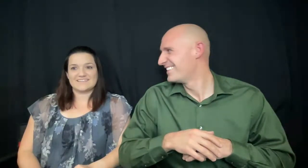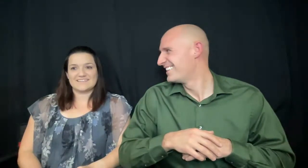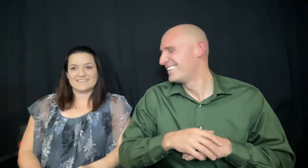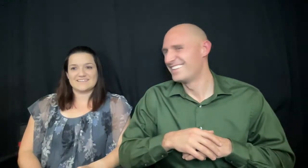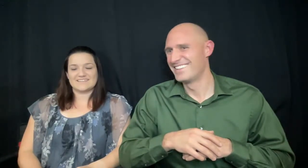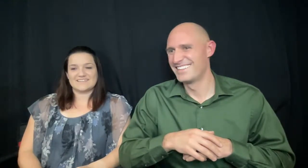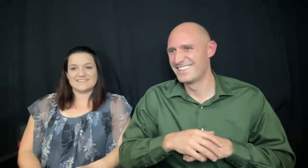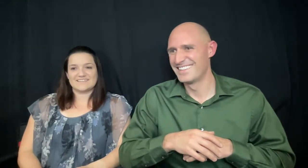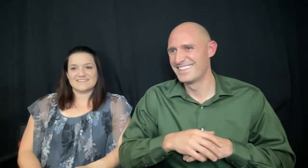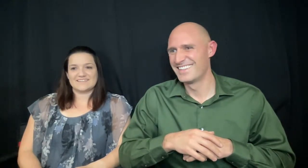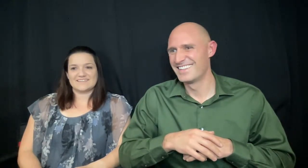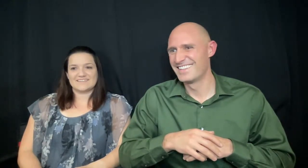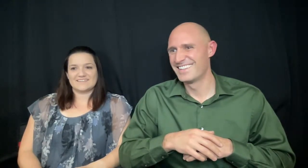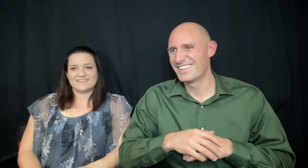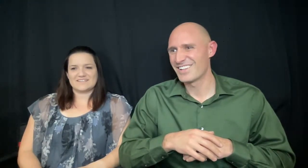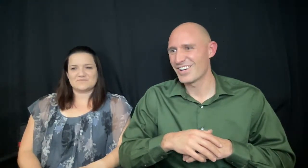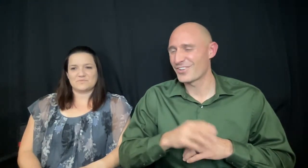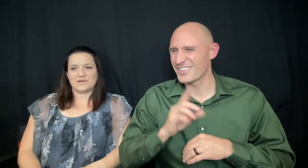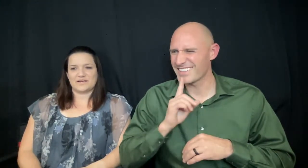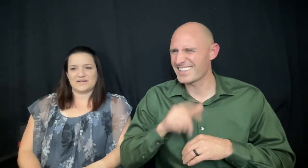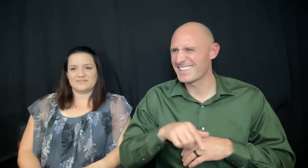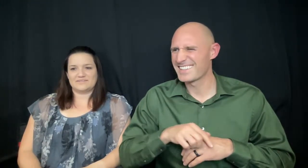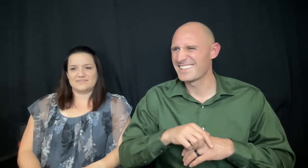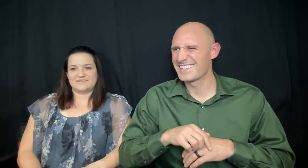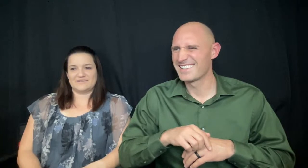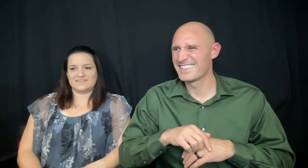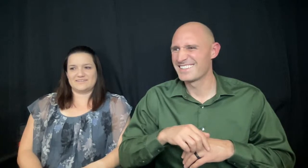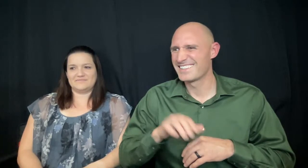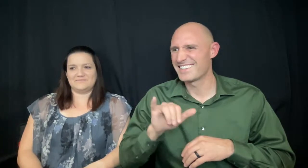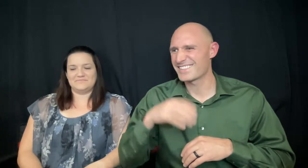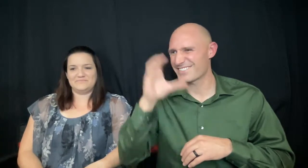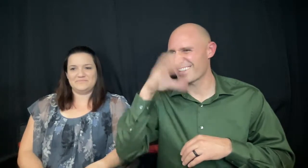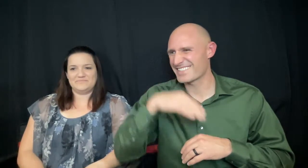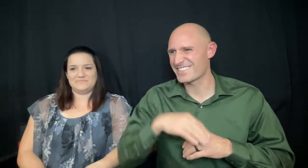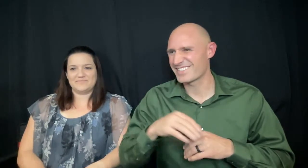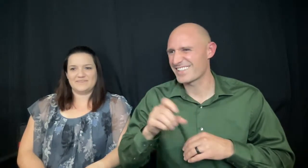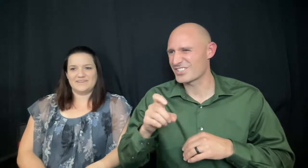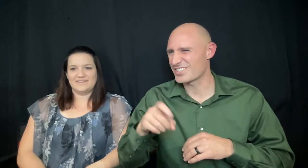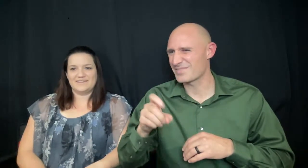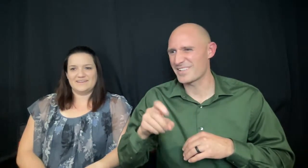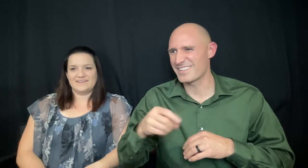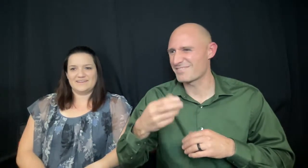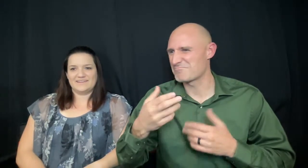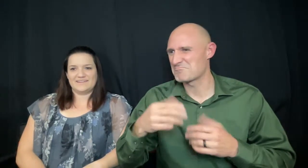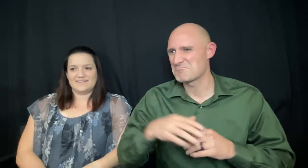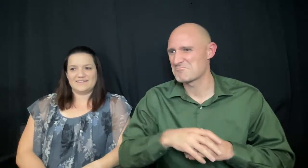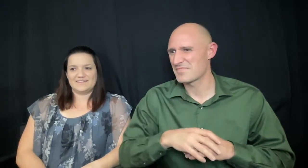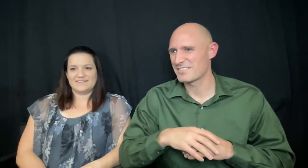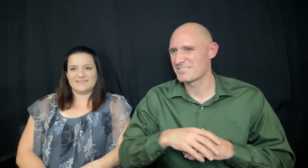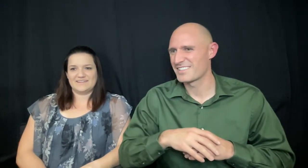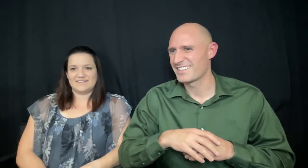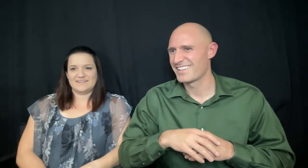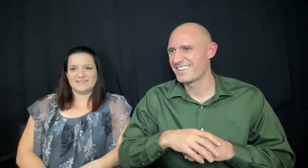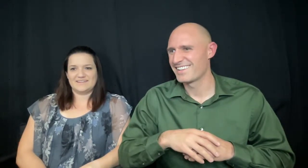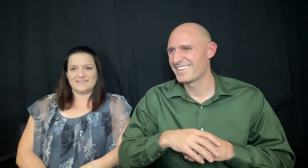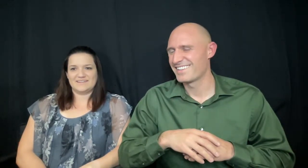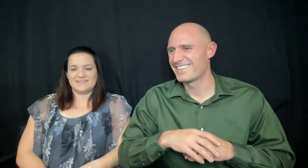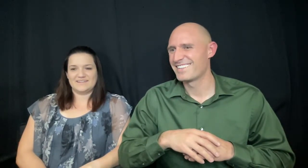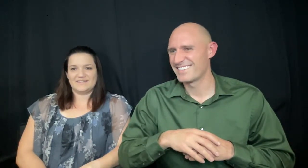3 steps to get in. Oh, really? That's strange. Yeah, it should just be. I've had too many birthdays, Chris.